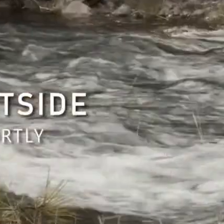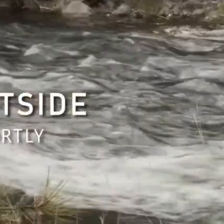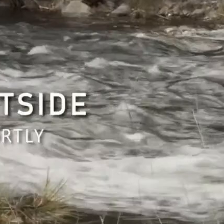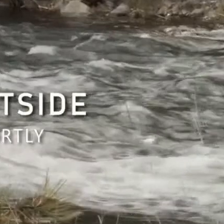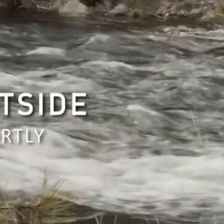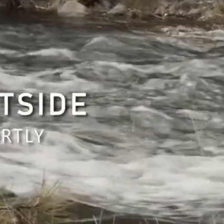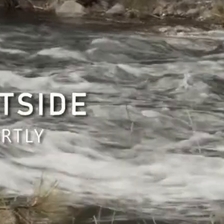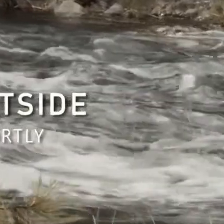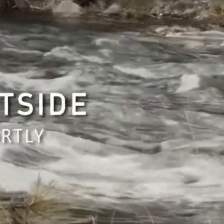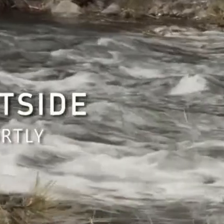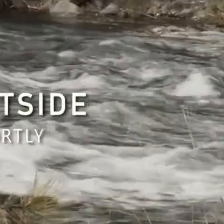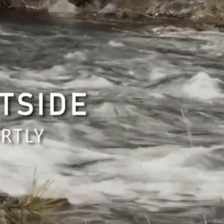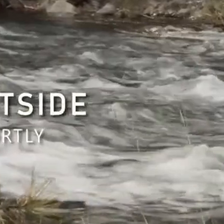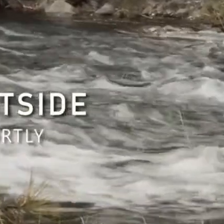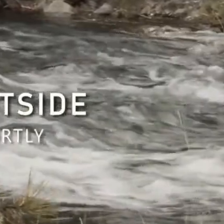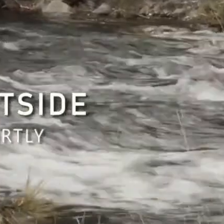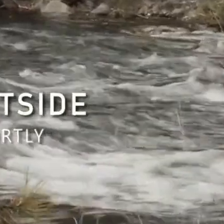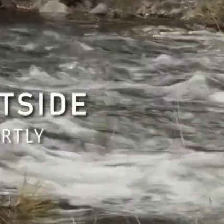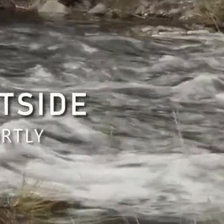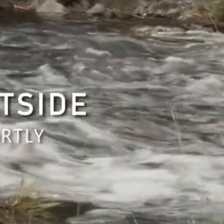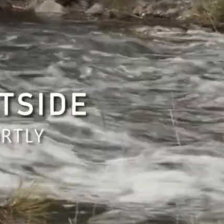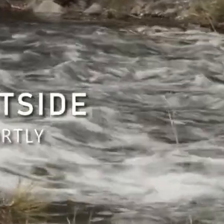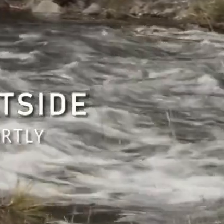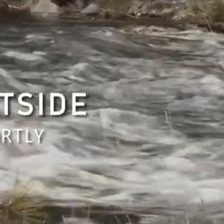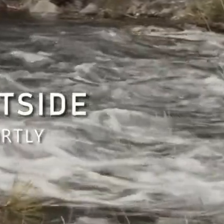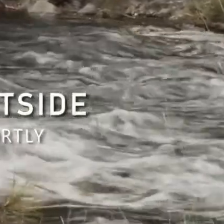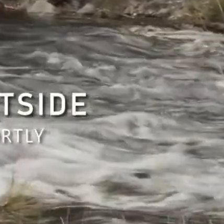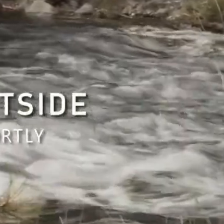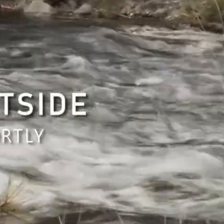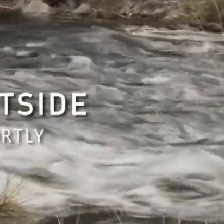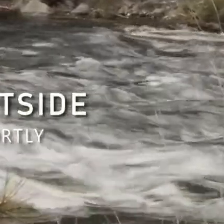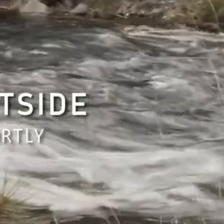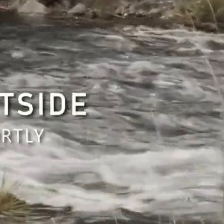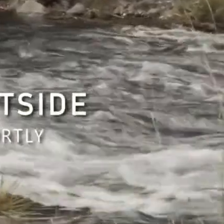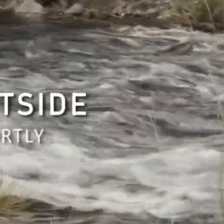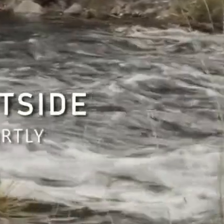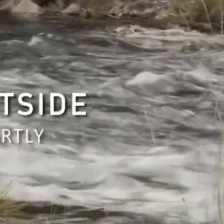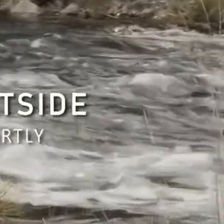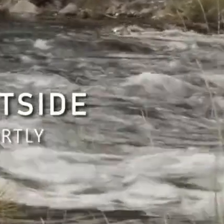I'ma be outside. I'ma be outside.